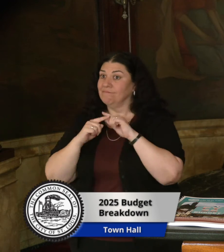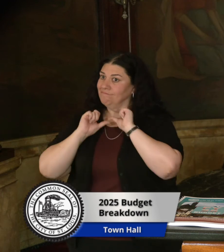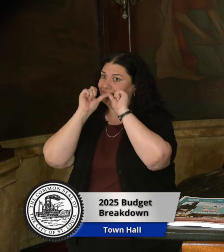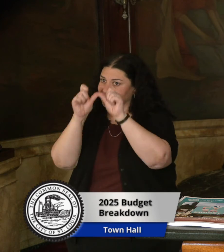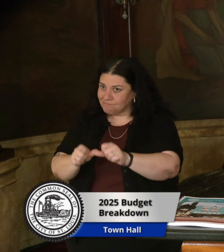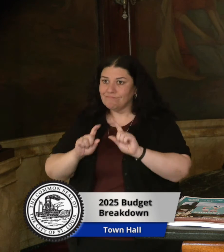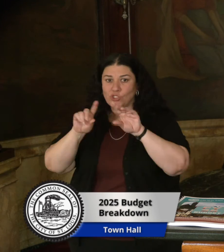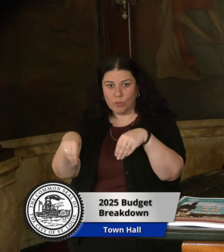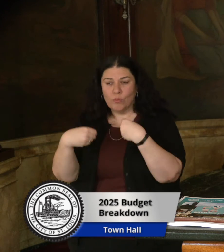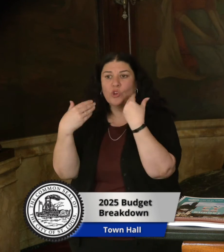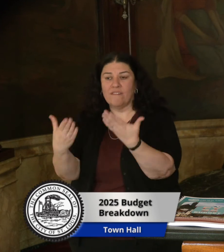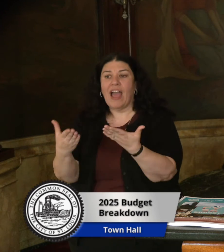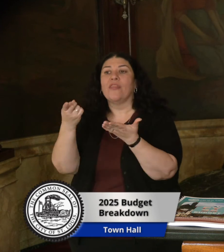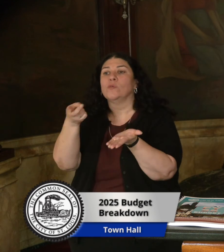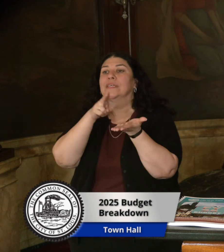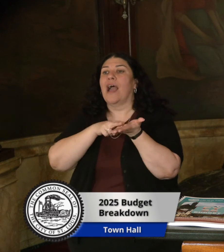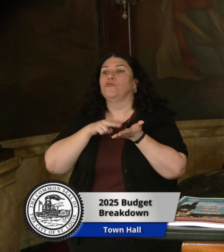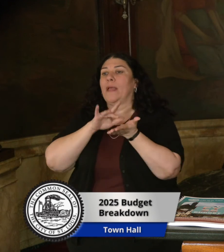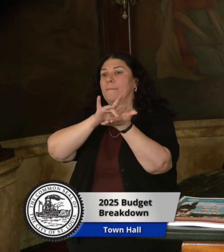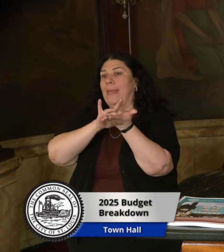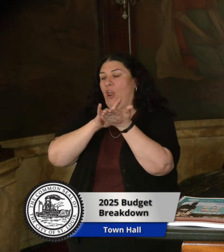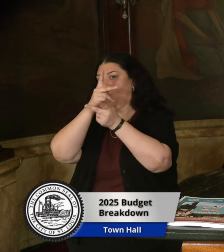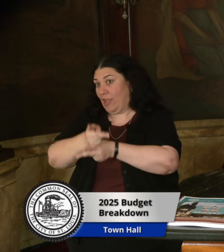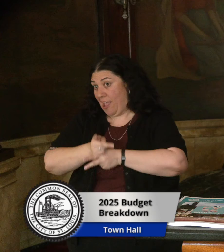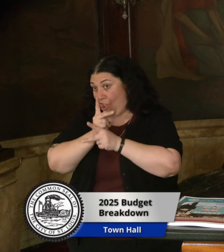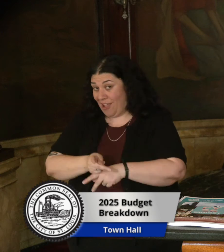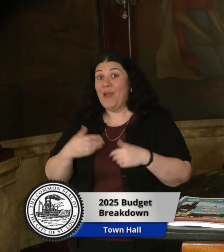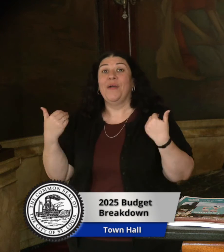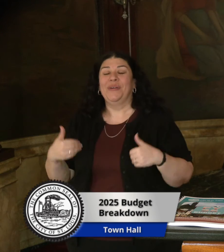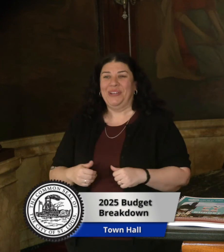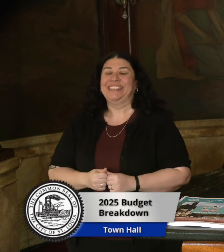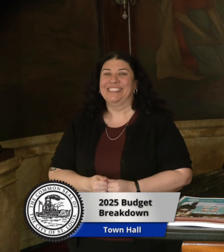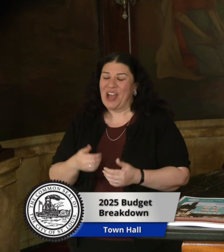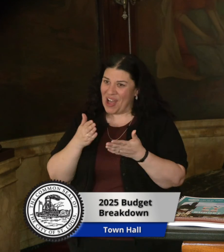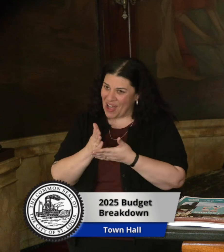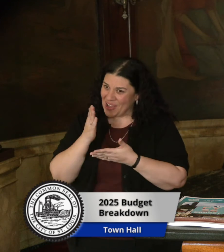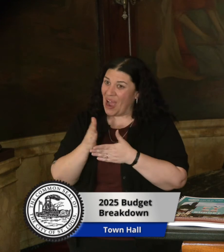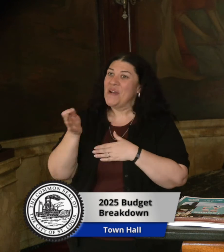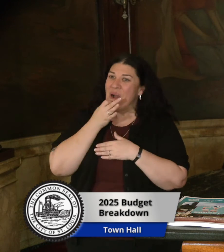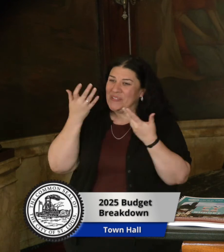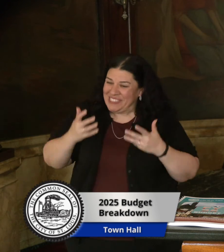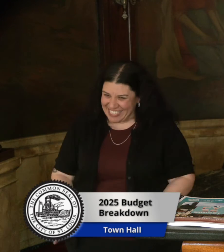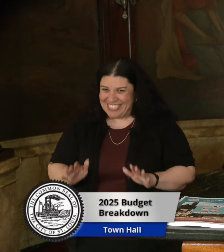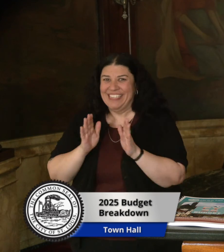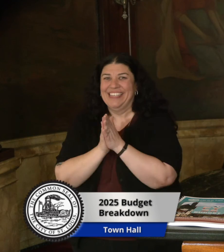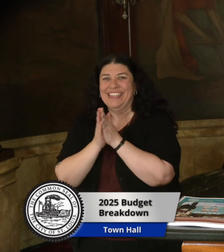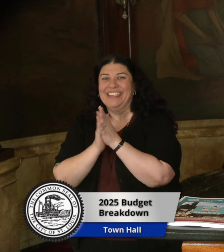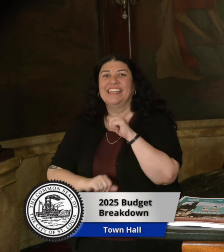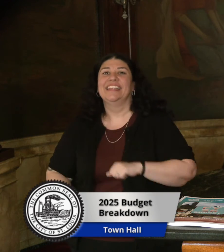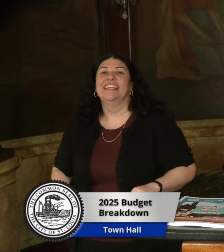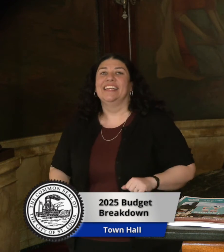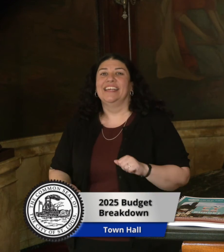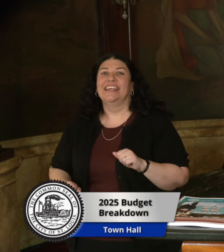provide contractually provided medical care. Whew, all right, almost done. We